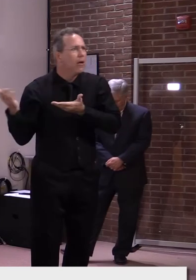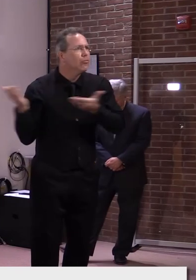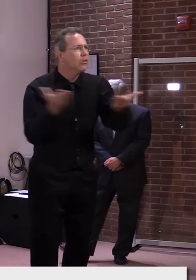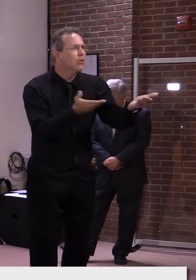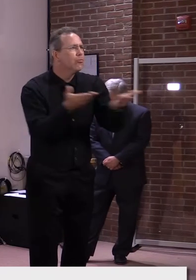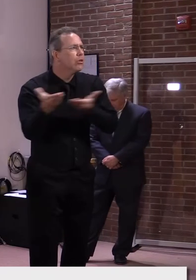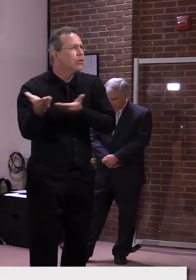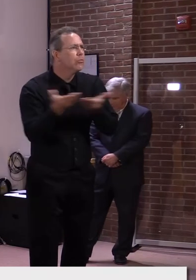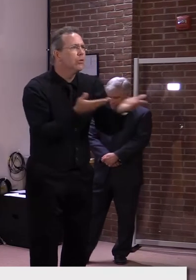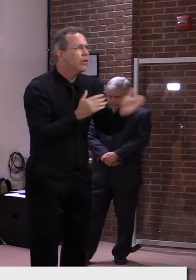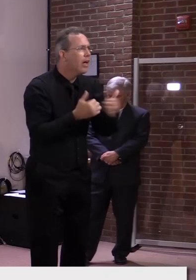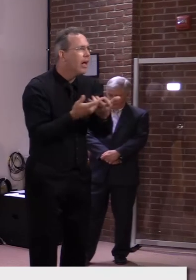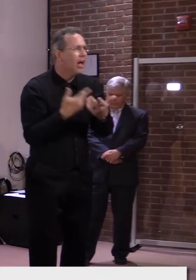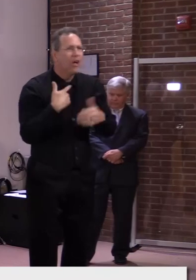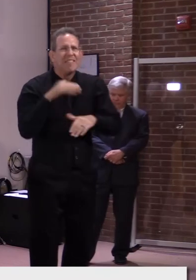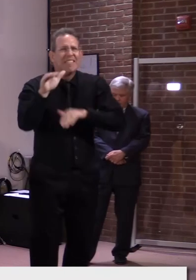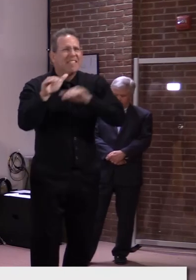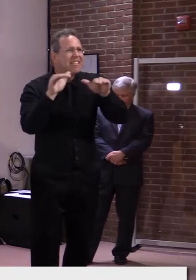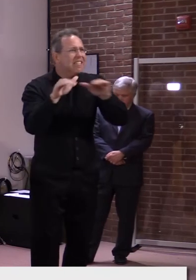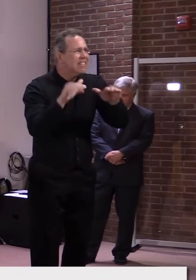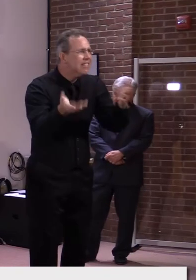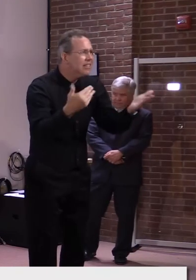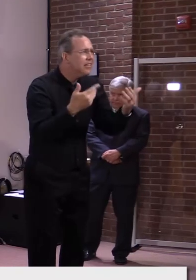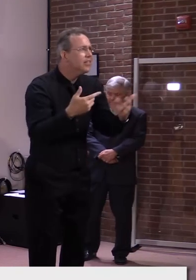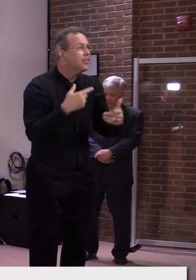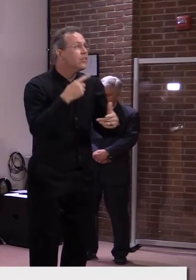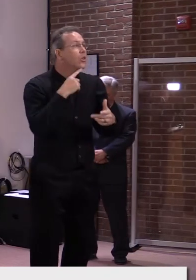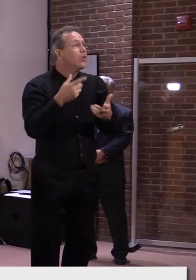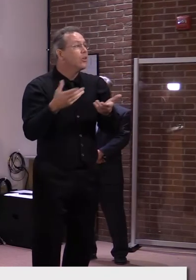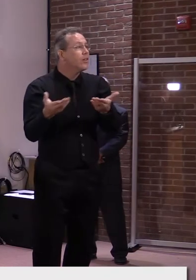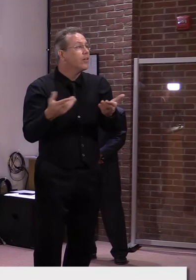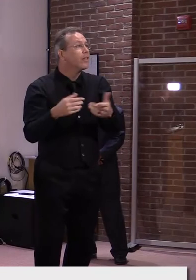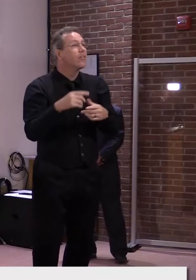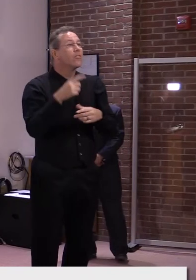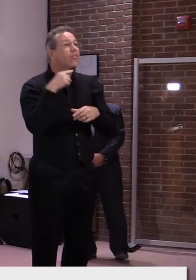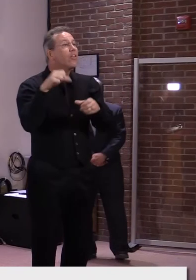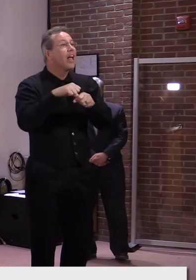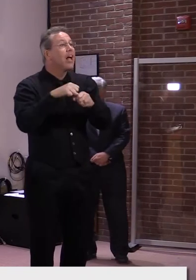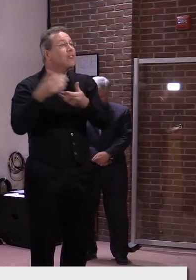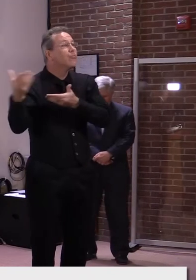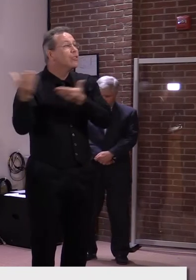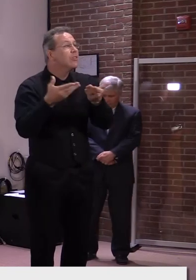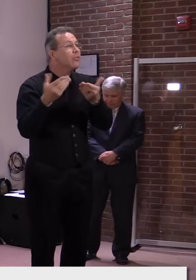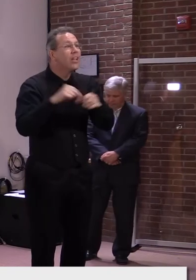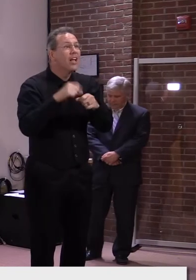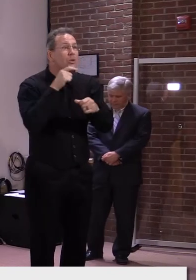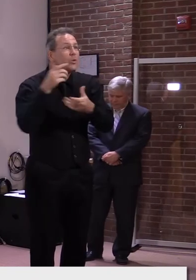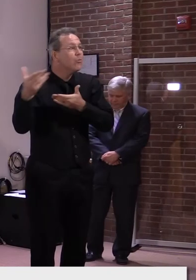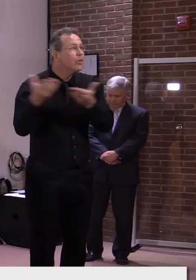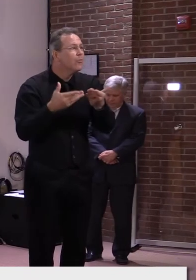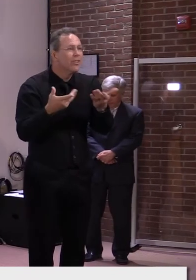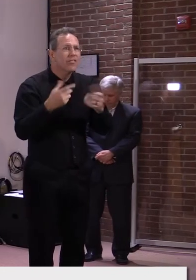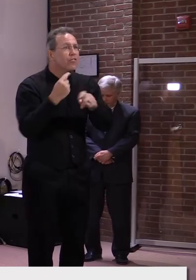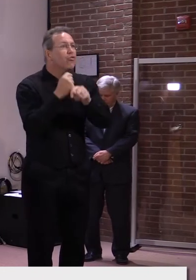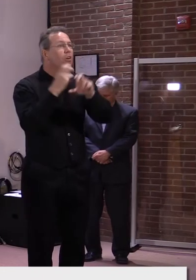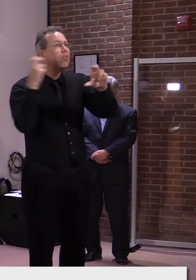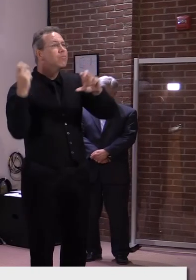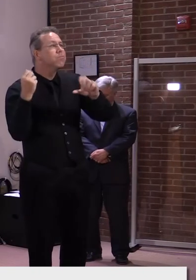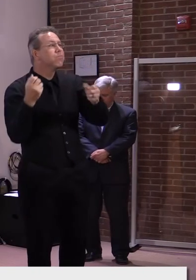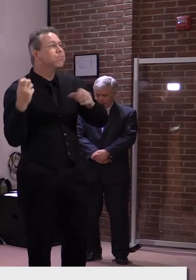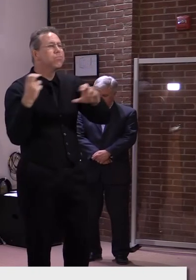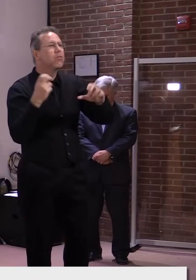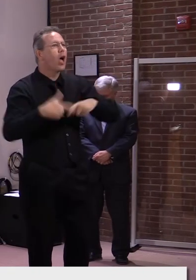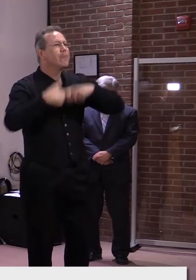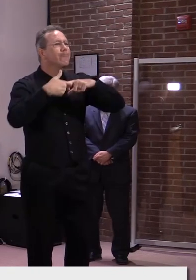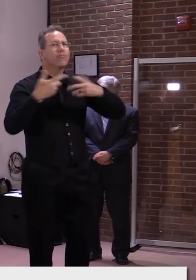deliver fuel and gas to areas throughout the country. So this is not only